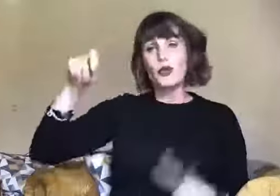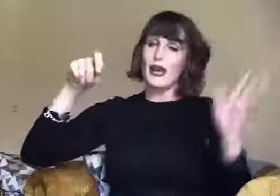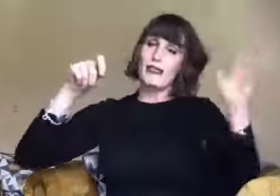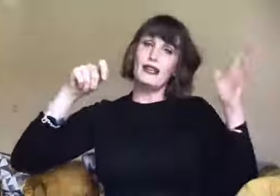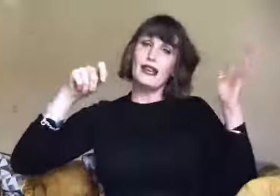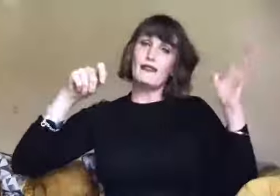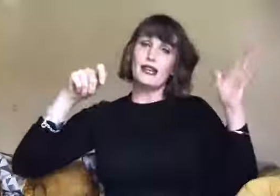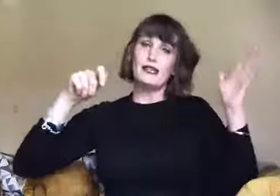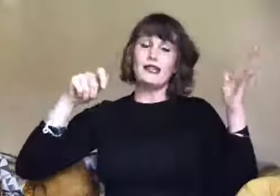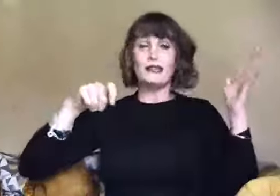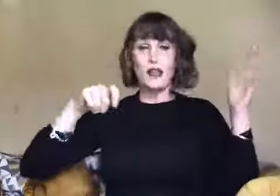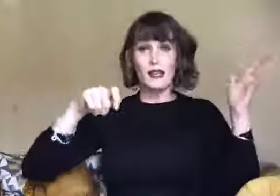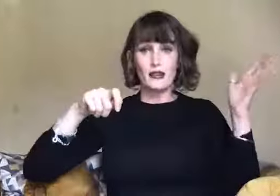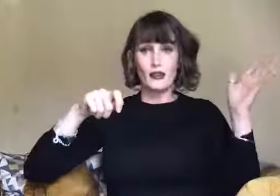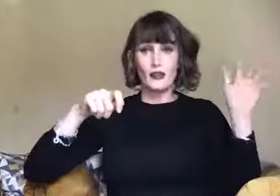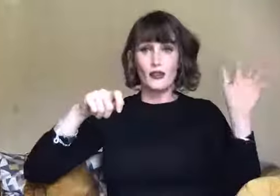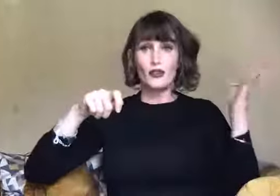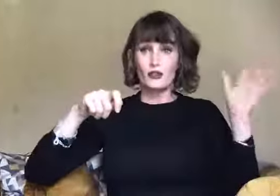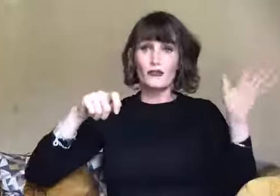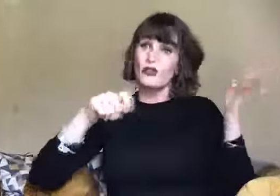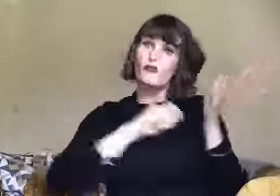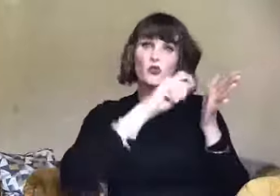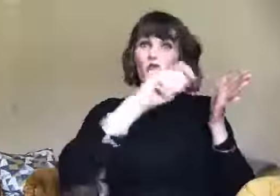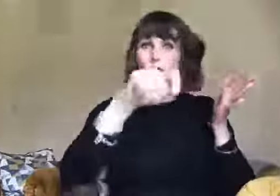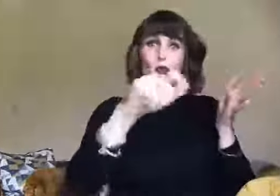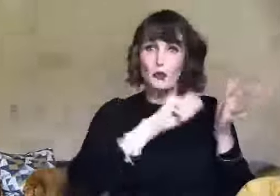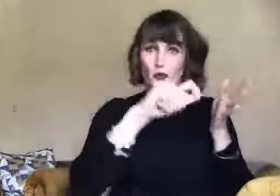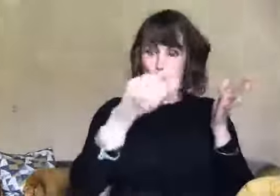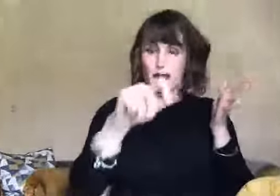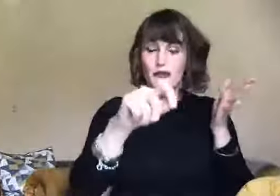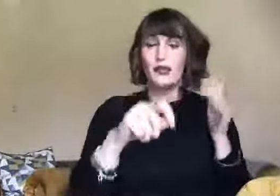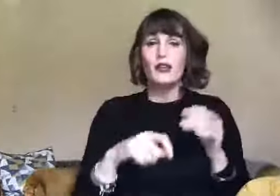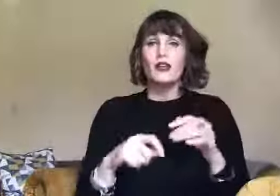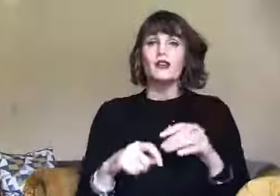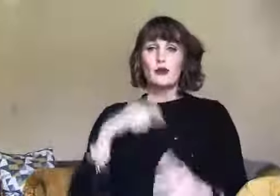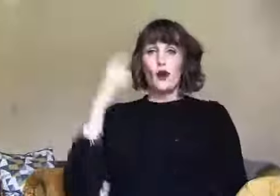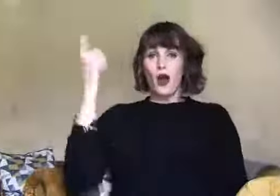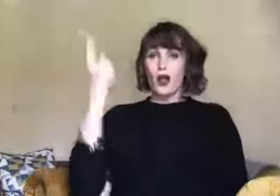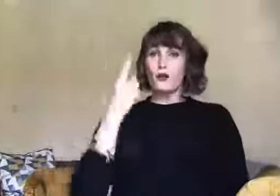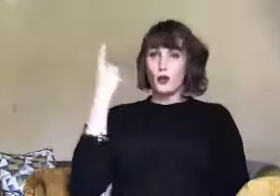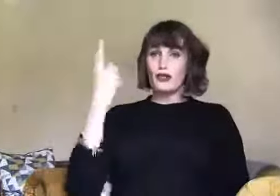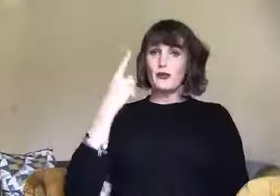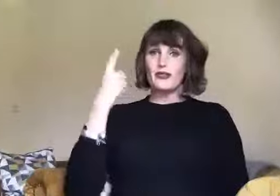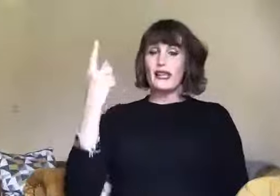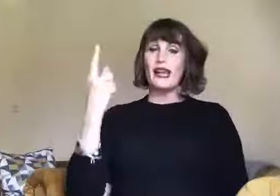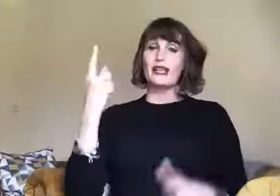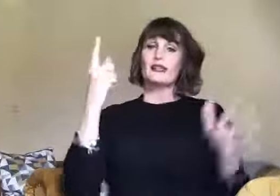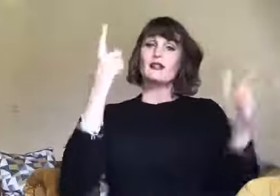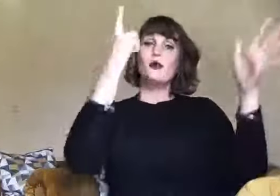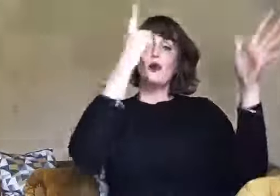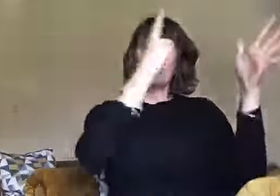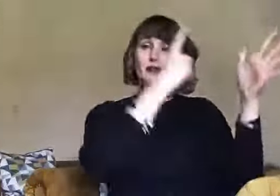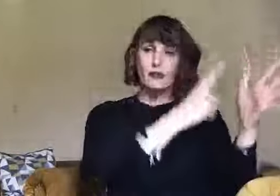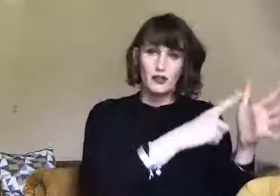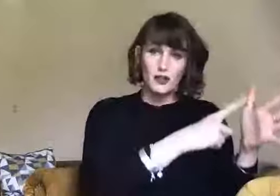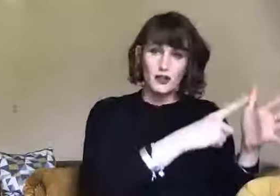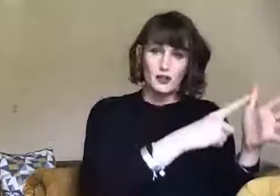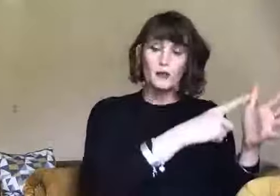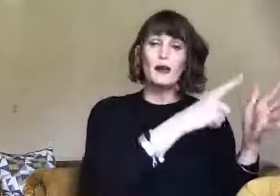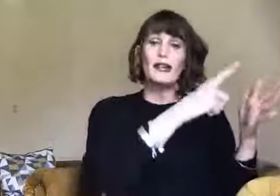and the left hand is like the drawing board almost. So I will always with this hand point to my